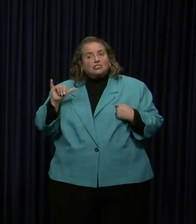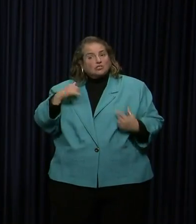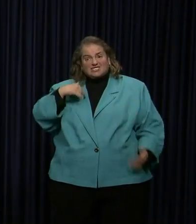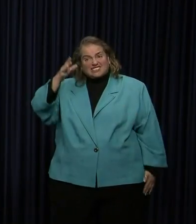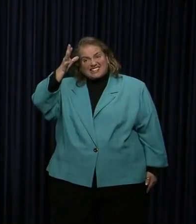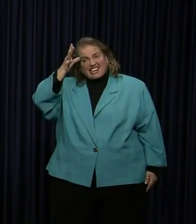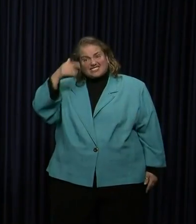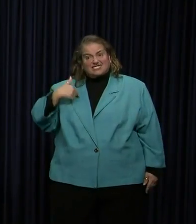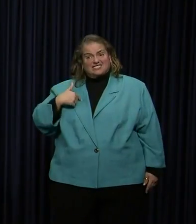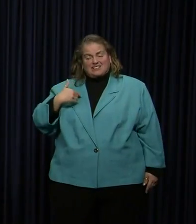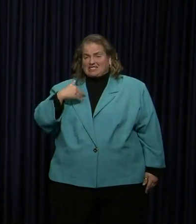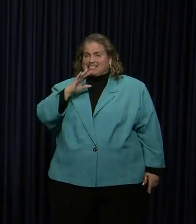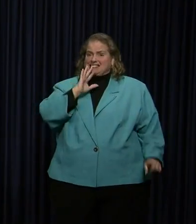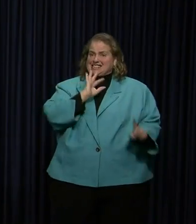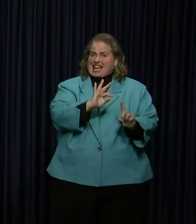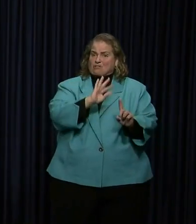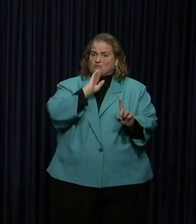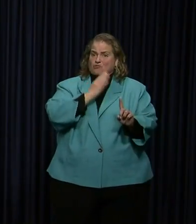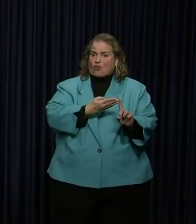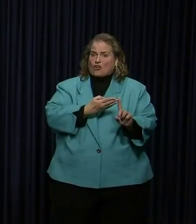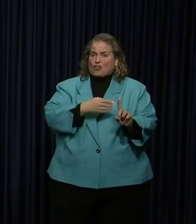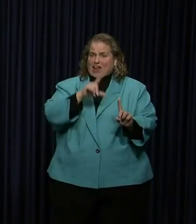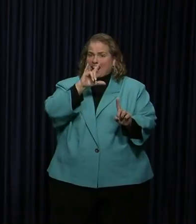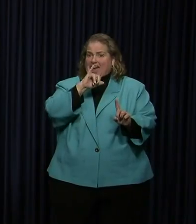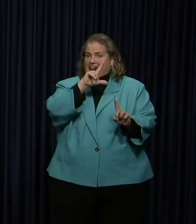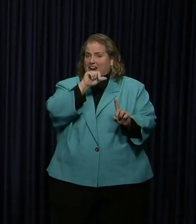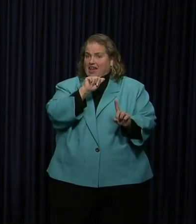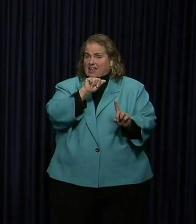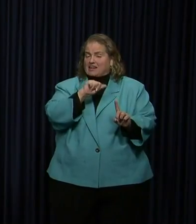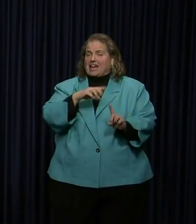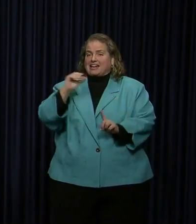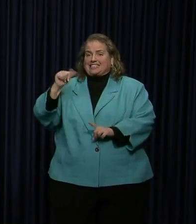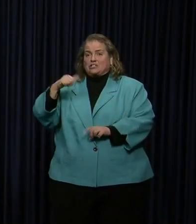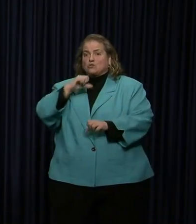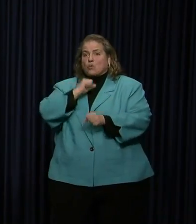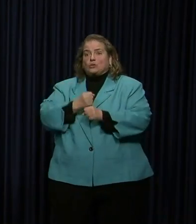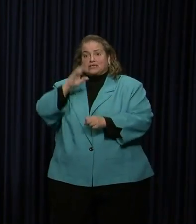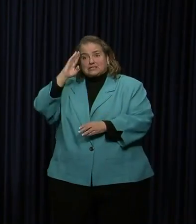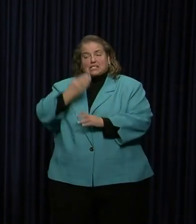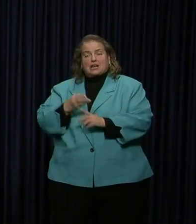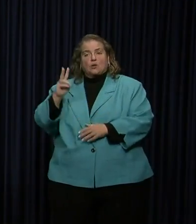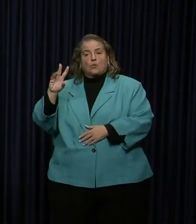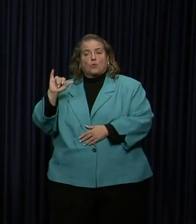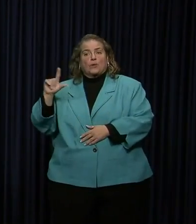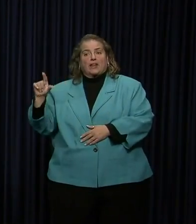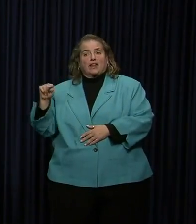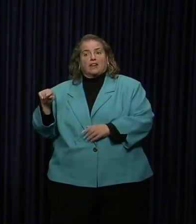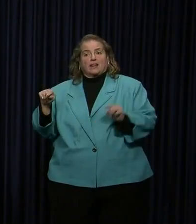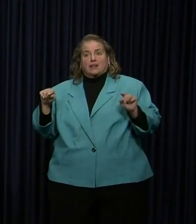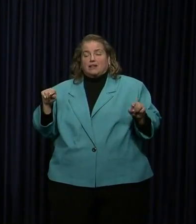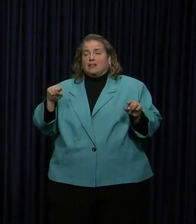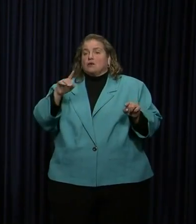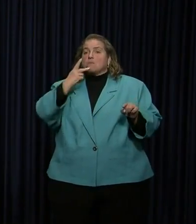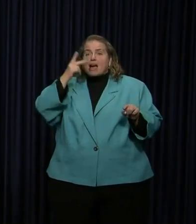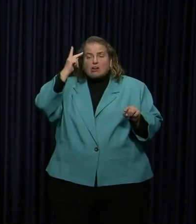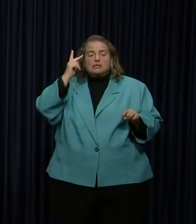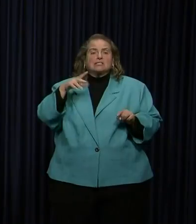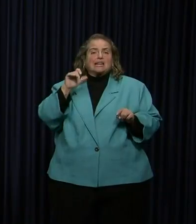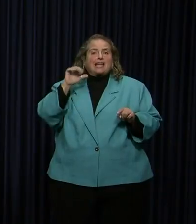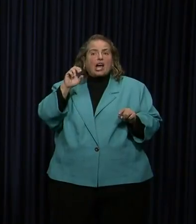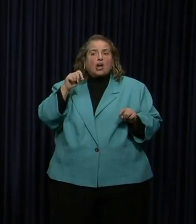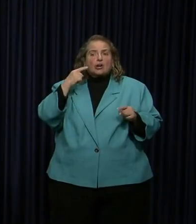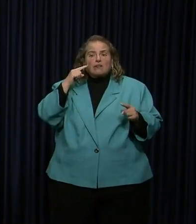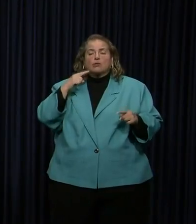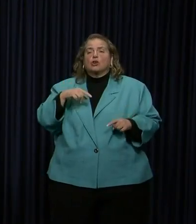dad. I have a 9-year-old daughter named Lila, and I have a 10-year-old son named Will. And like your parents and your caregivers and your